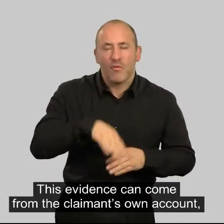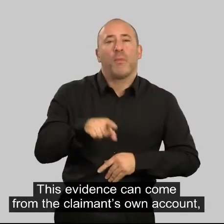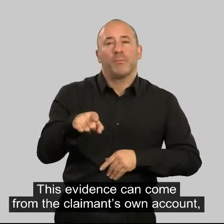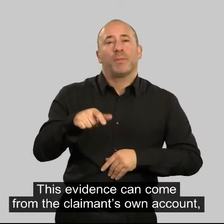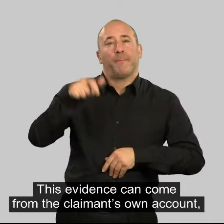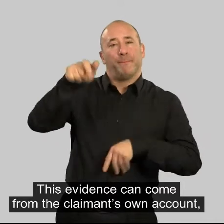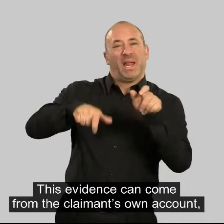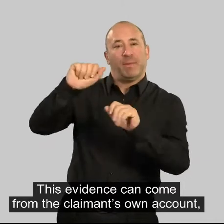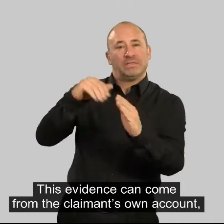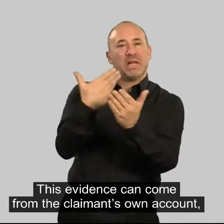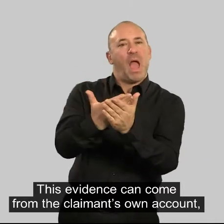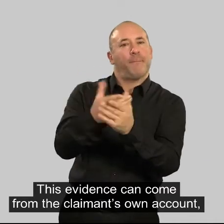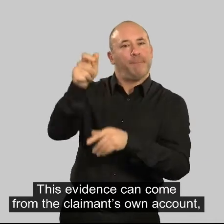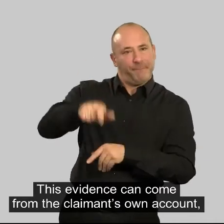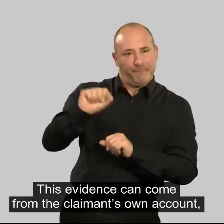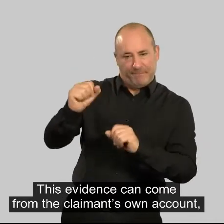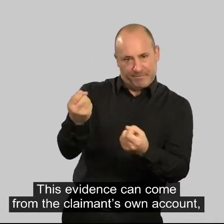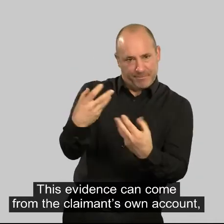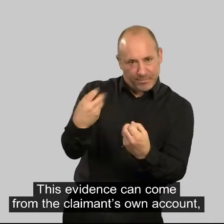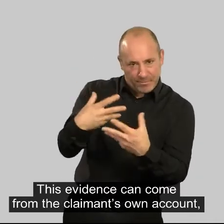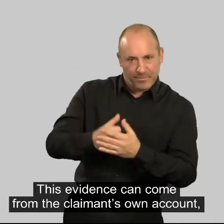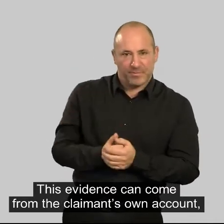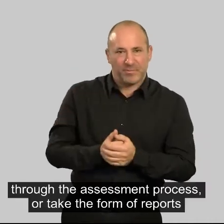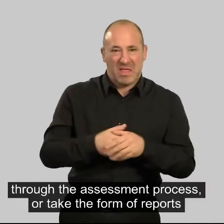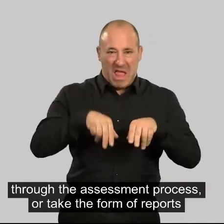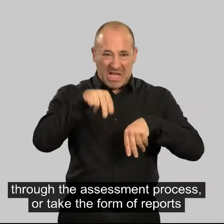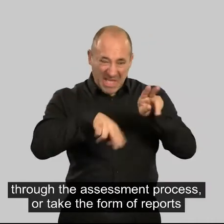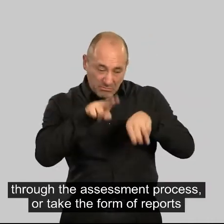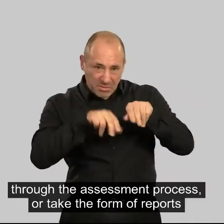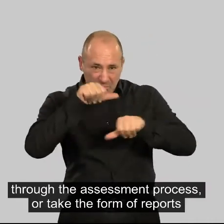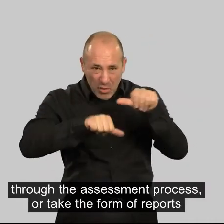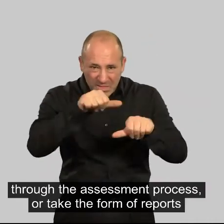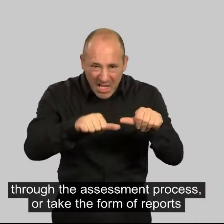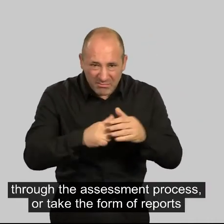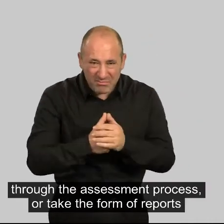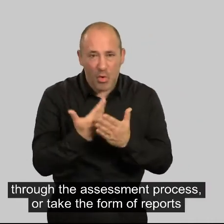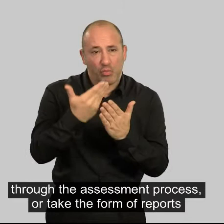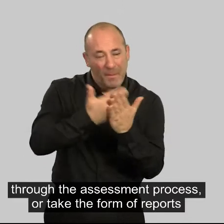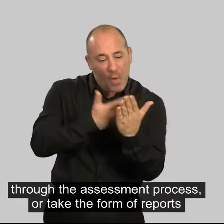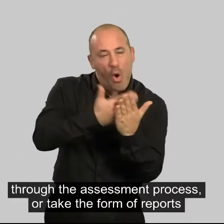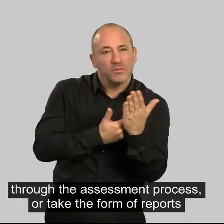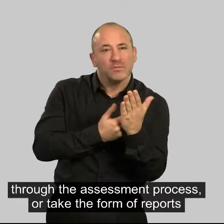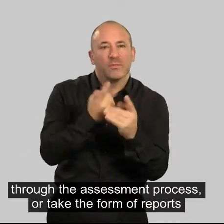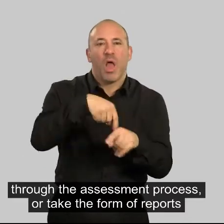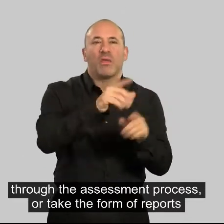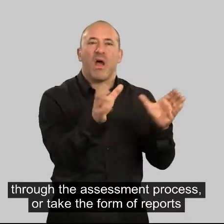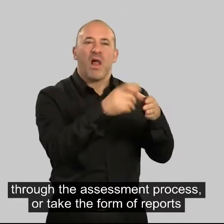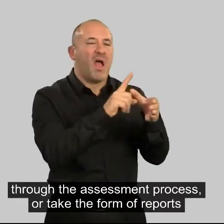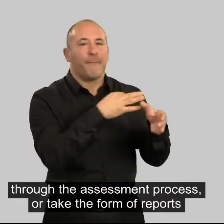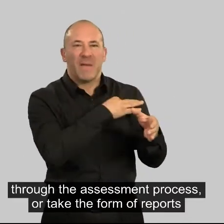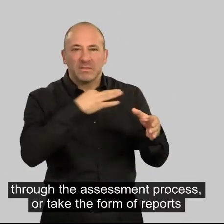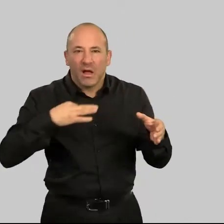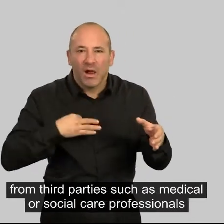This evidence can come from the claimant's own account through the assessment process, or take the form of reports from